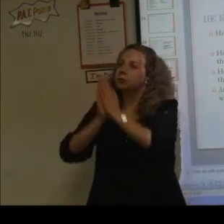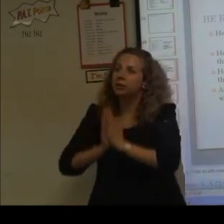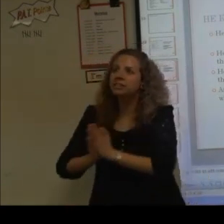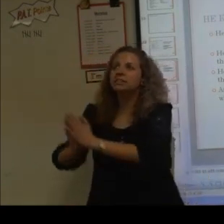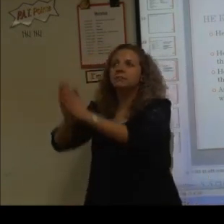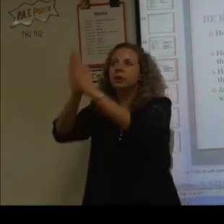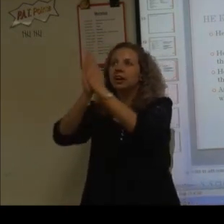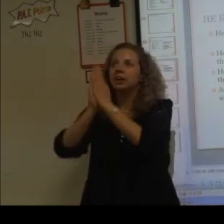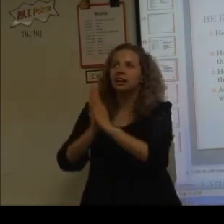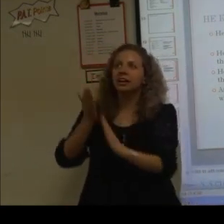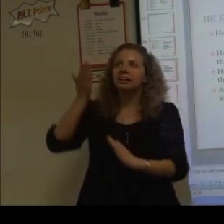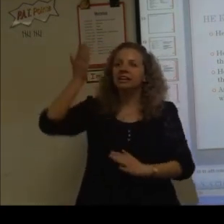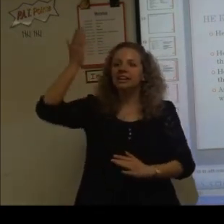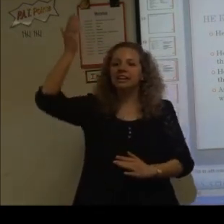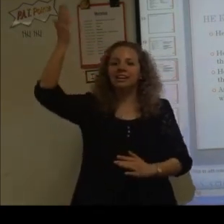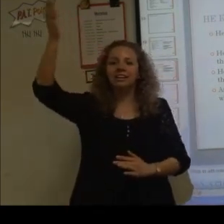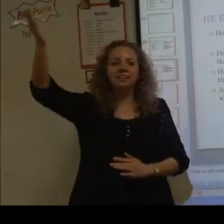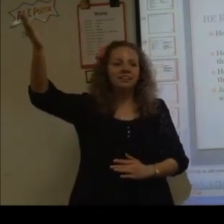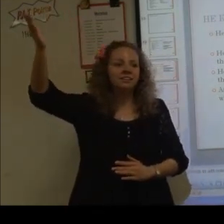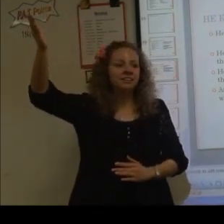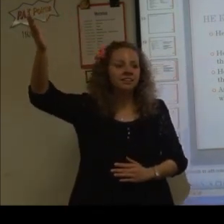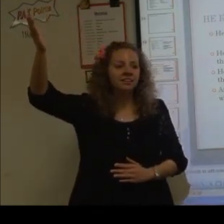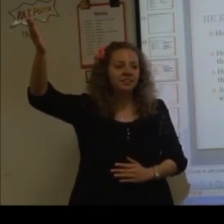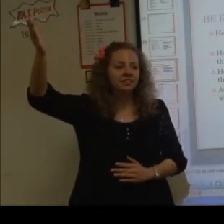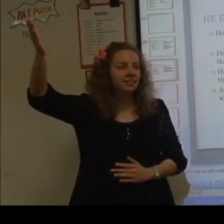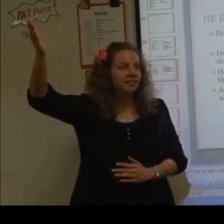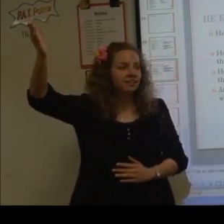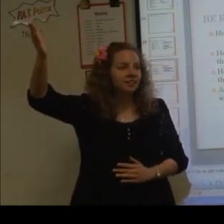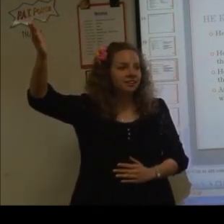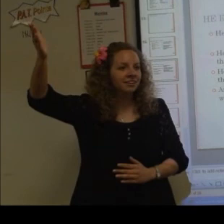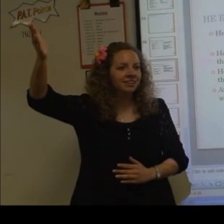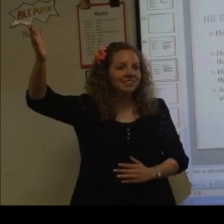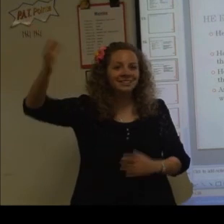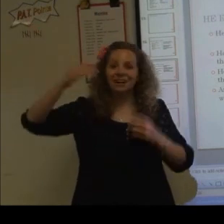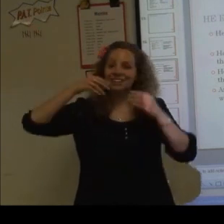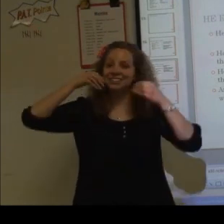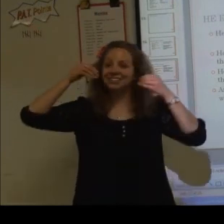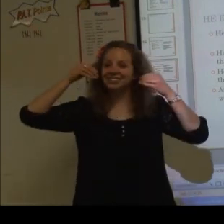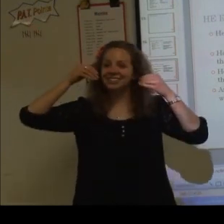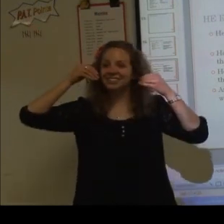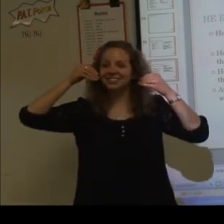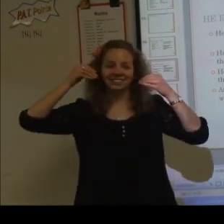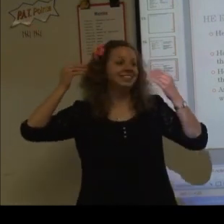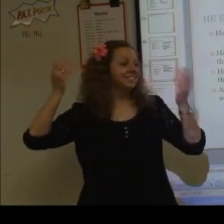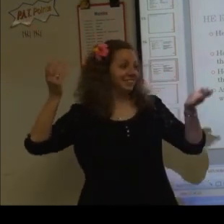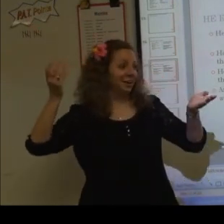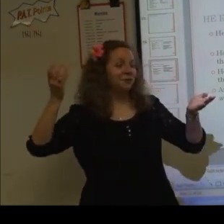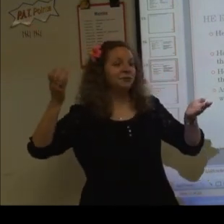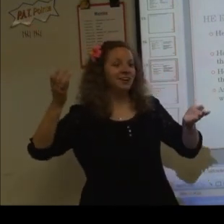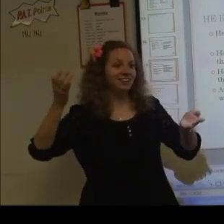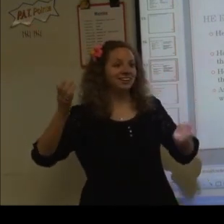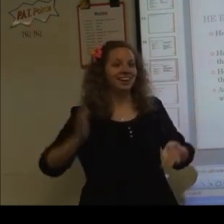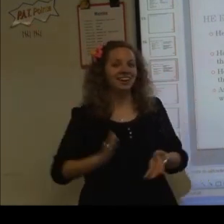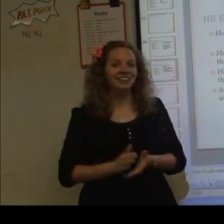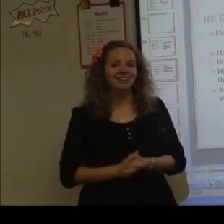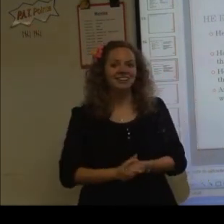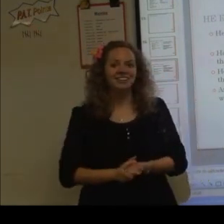requesting and praying, he smiles. That would work, okay? Pays